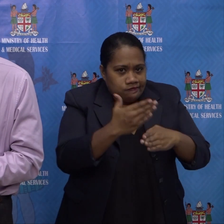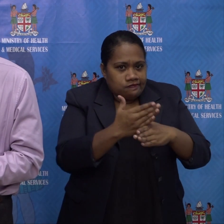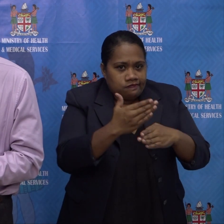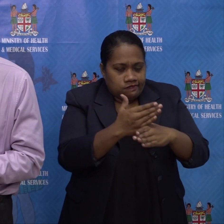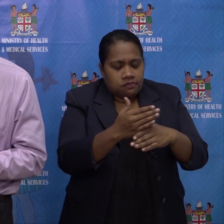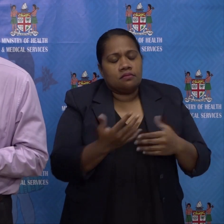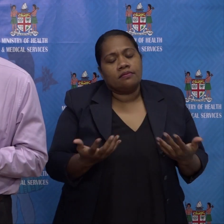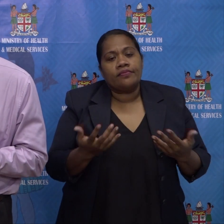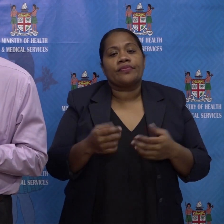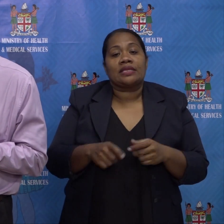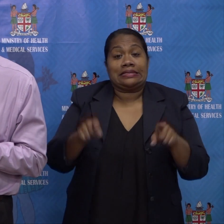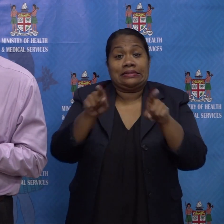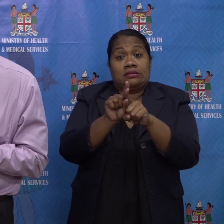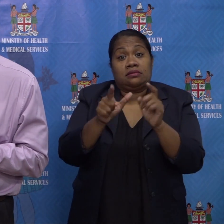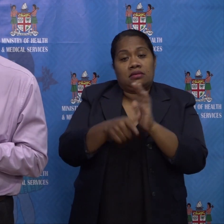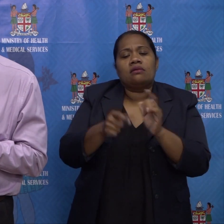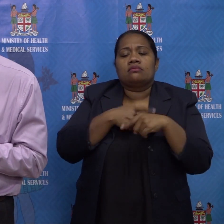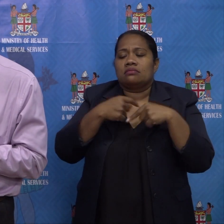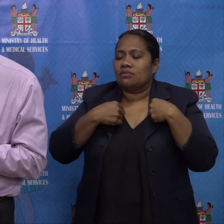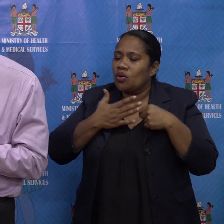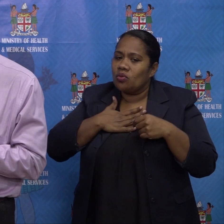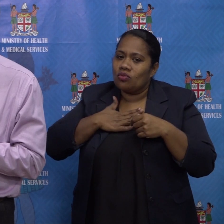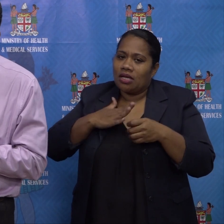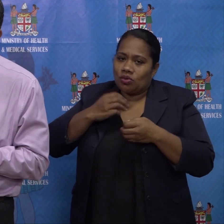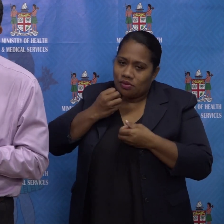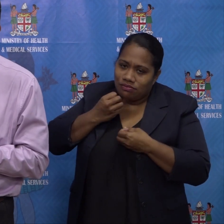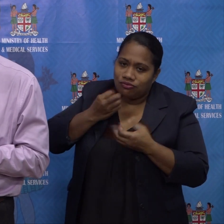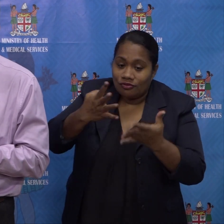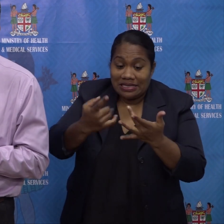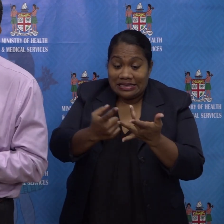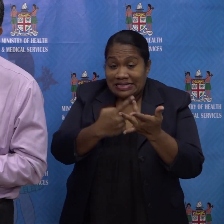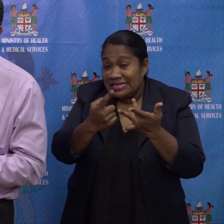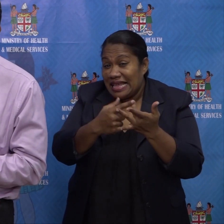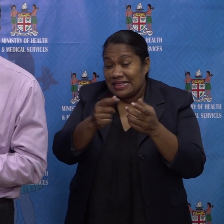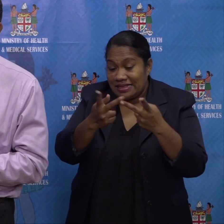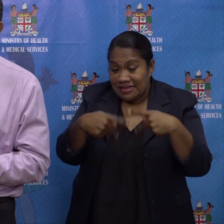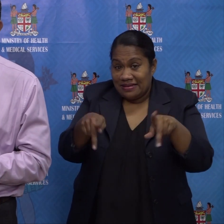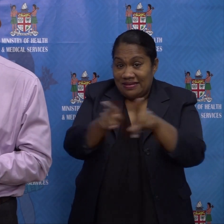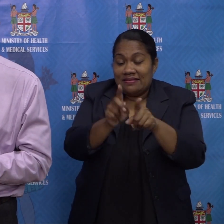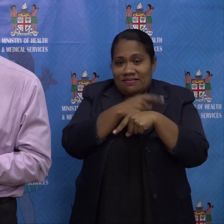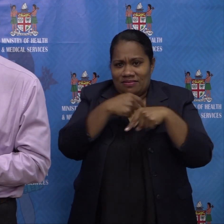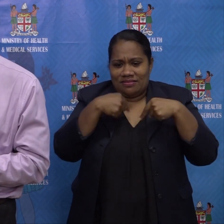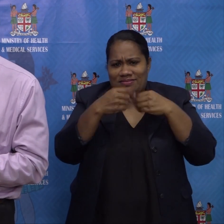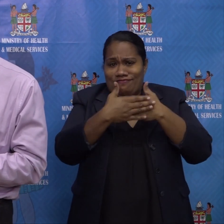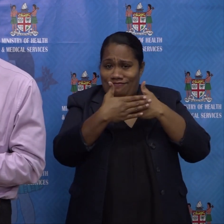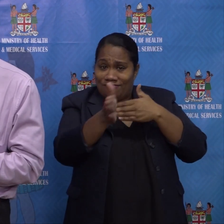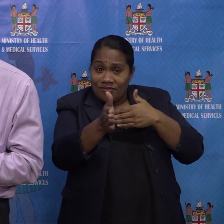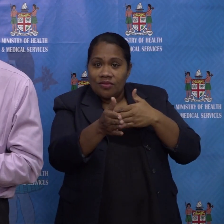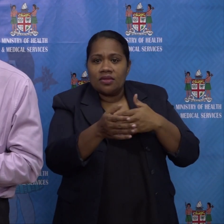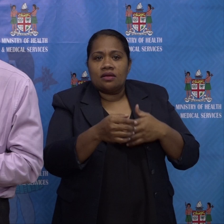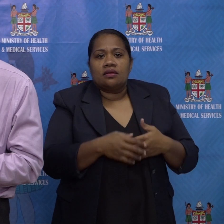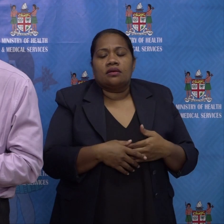At the same time also, we also want to expand. There is another area that we have opened up for us to take in